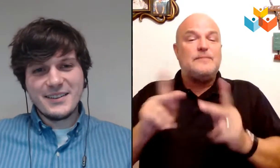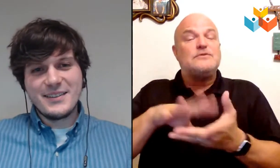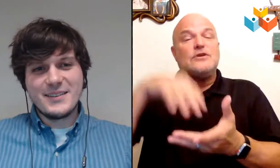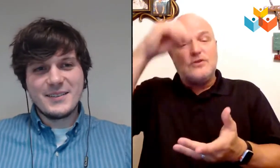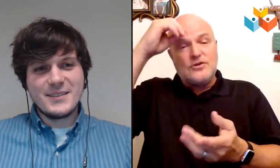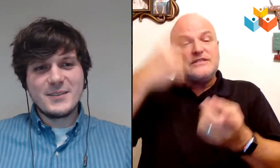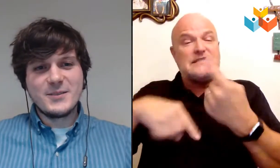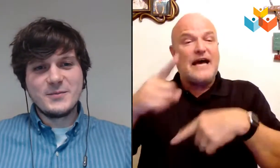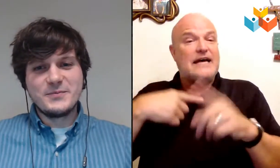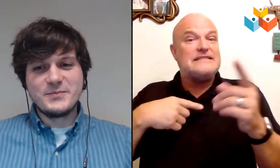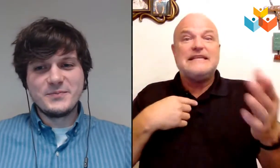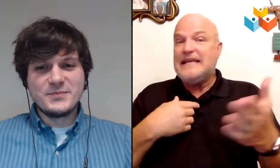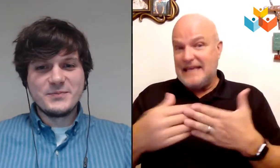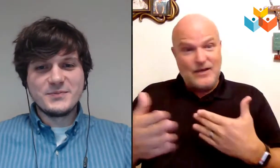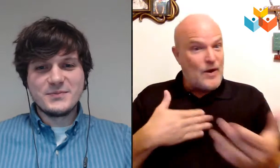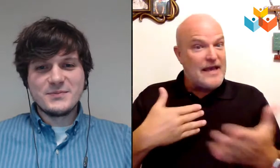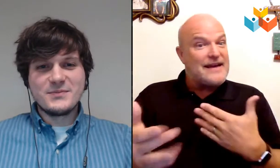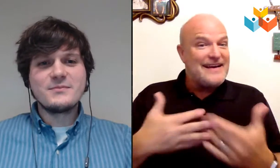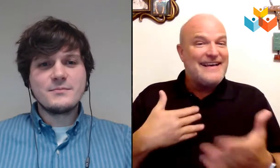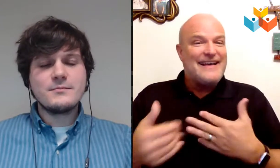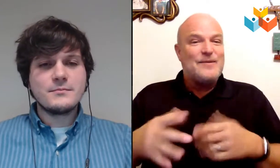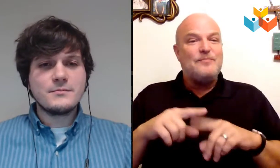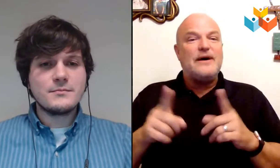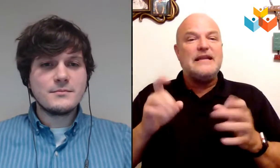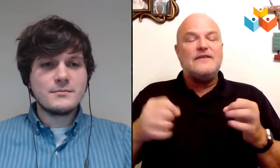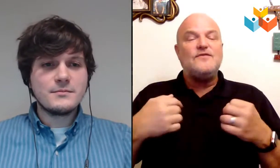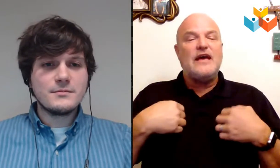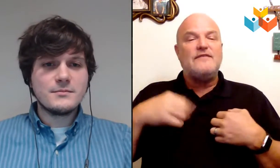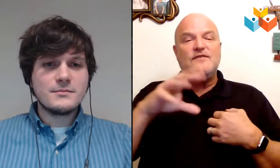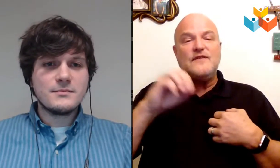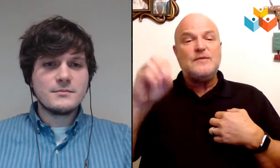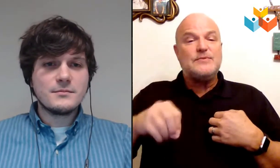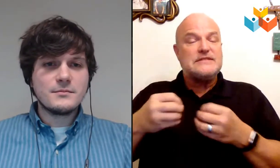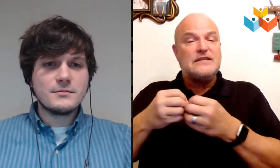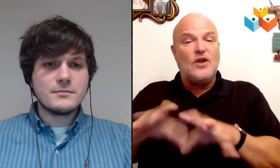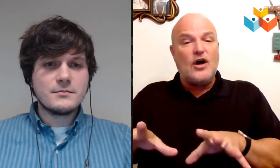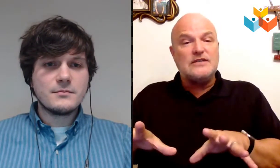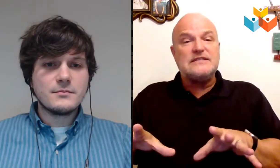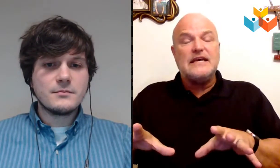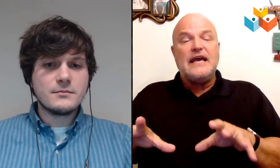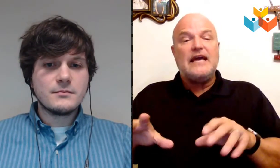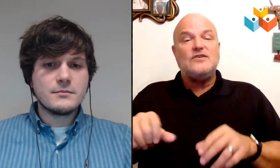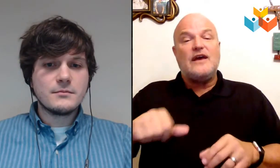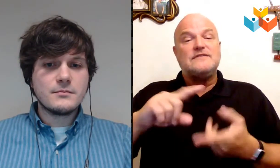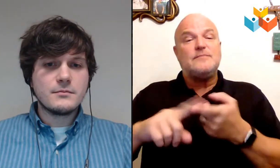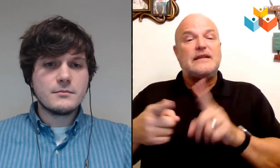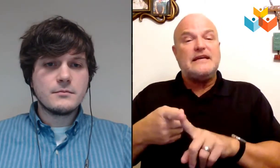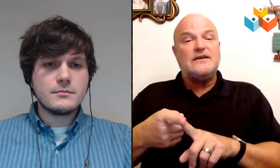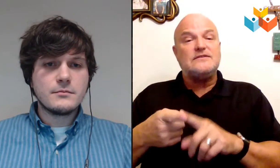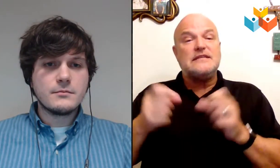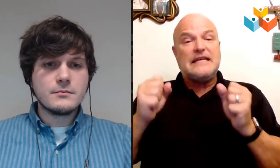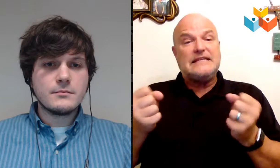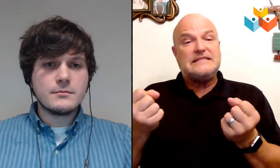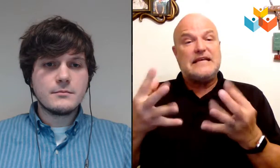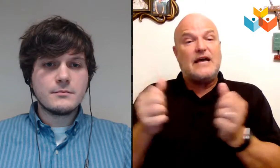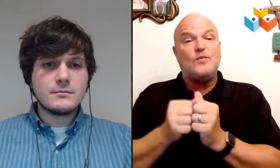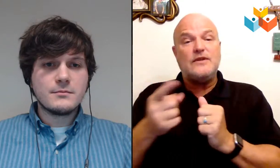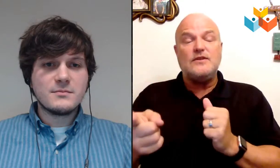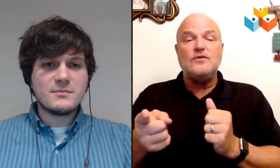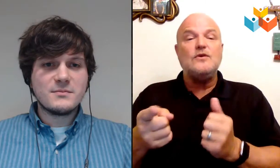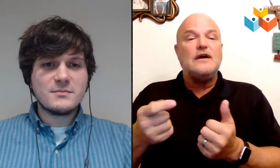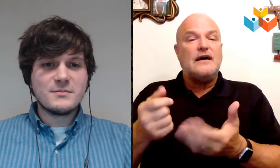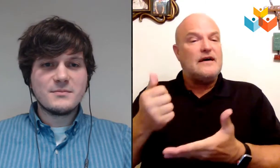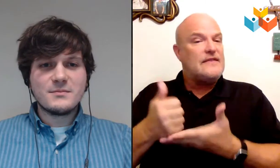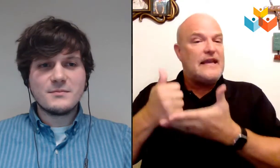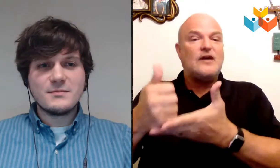encourage people to learn signs anyway. But if you have a 50% loss and you have somebody else that can sign